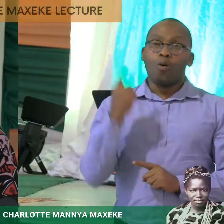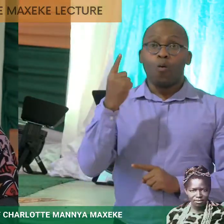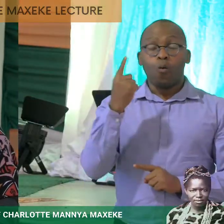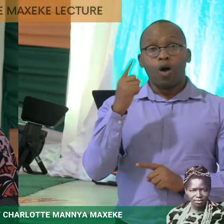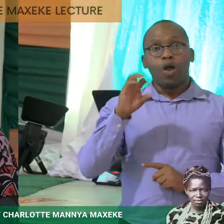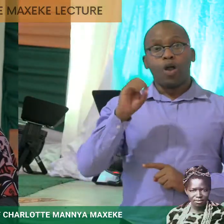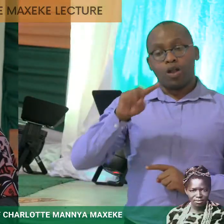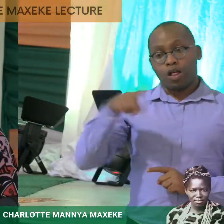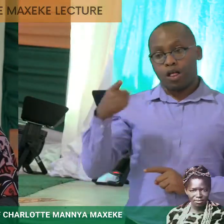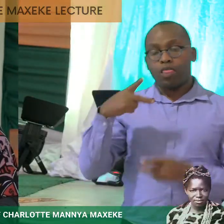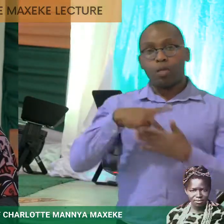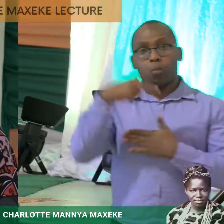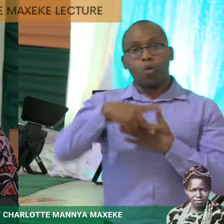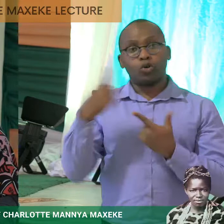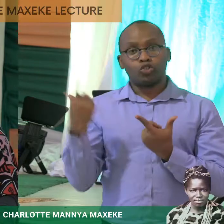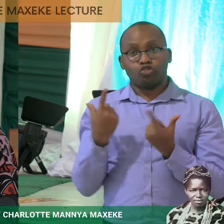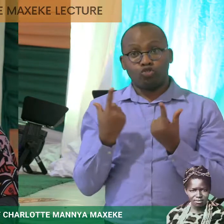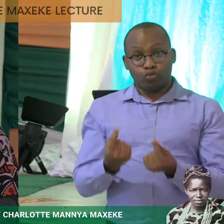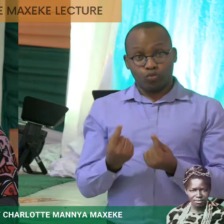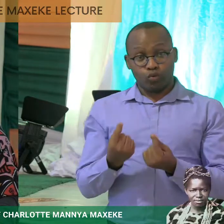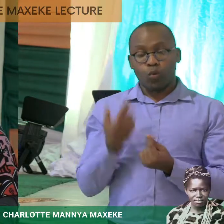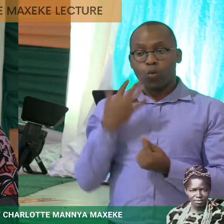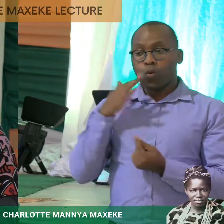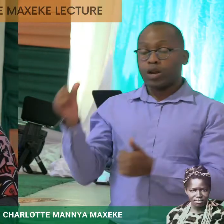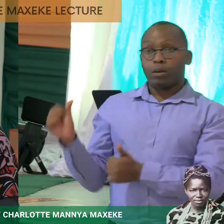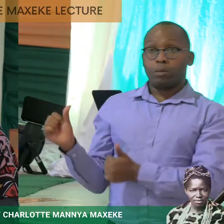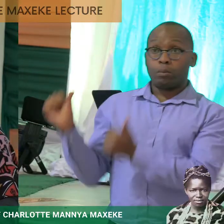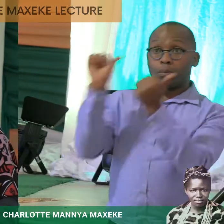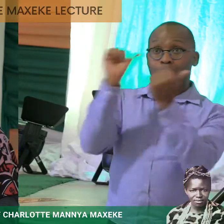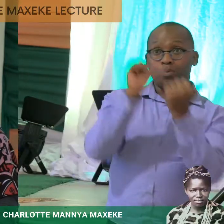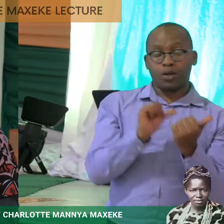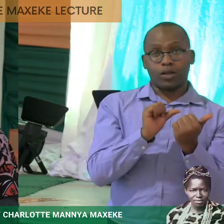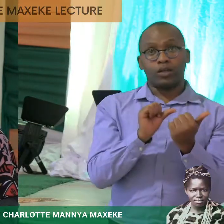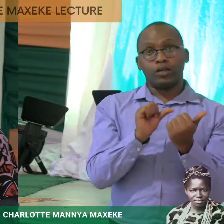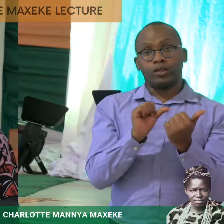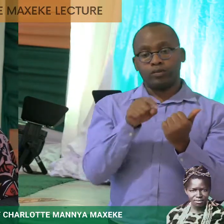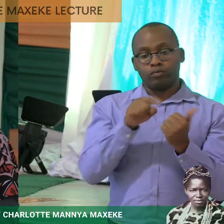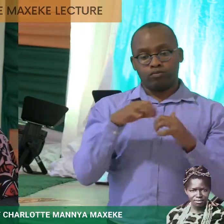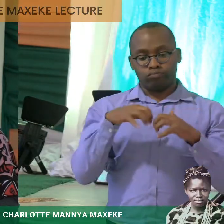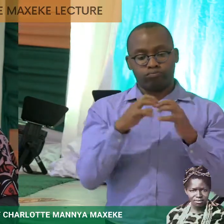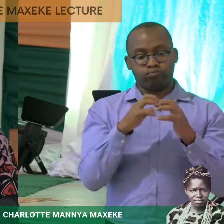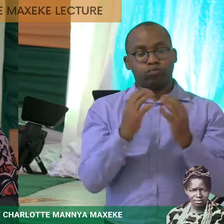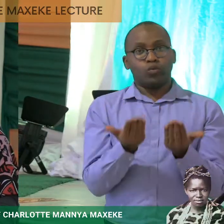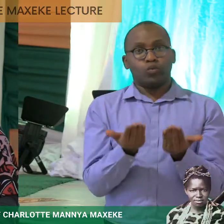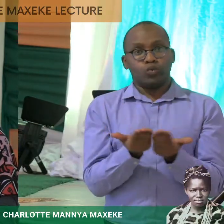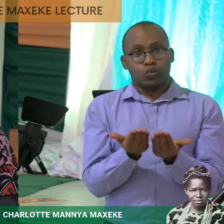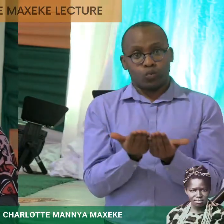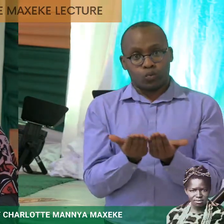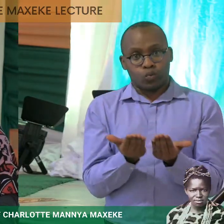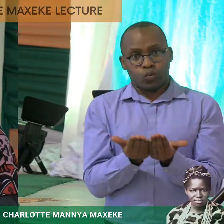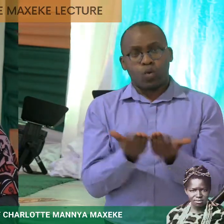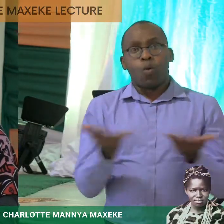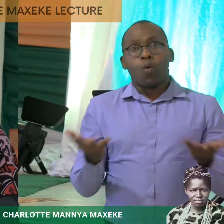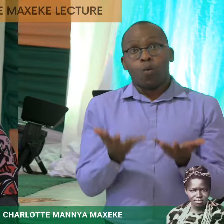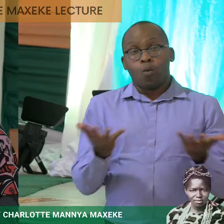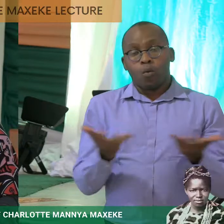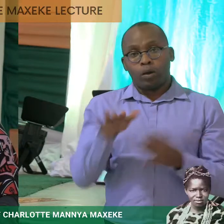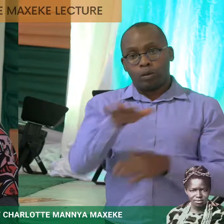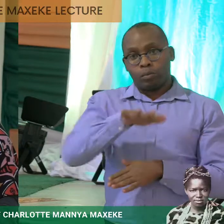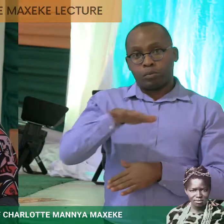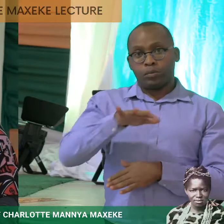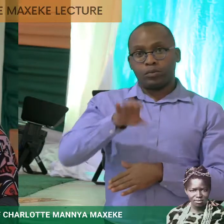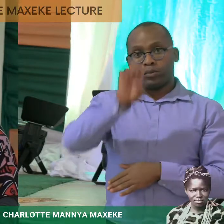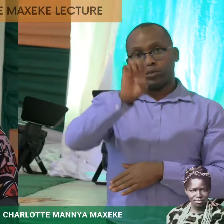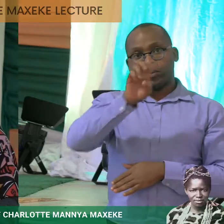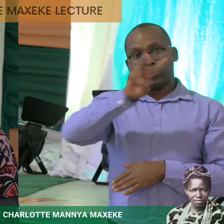first projects upon their return was to establish a school at Everton,